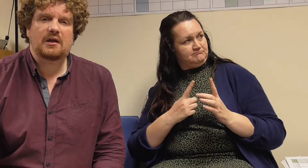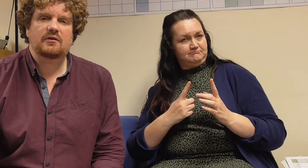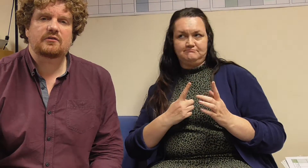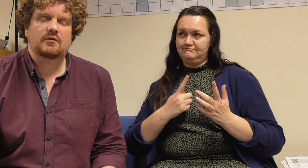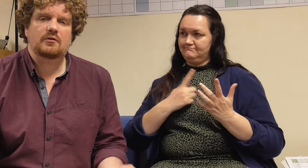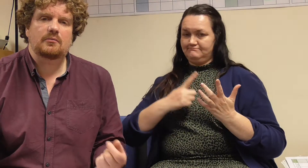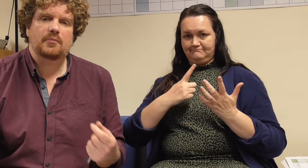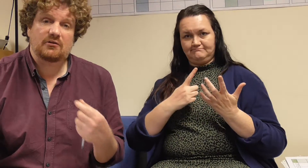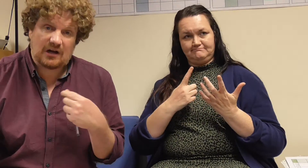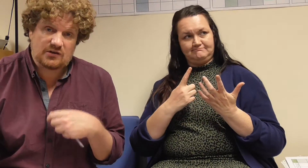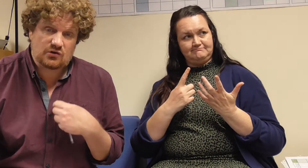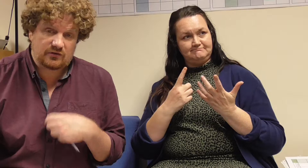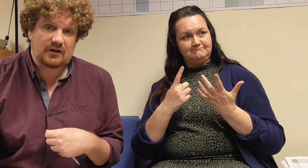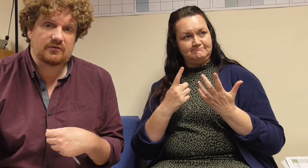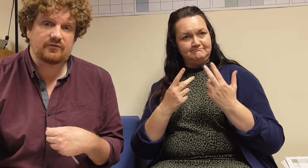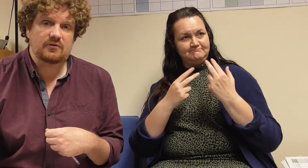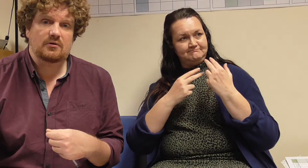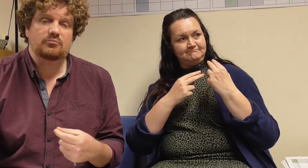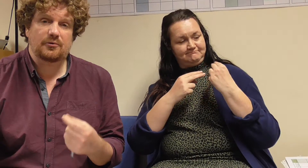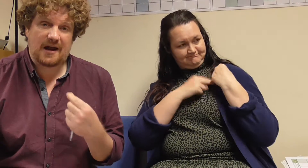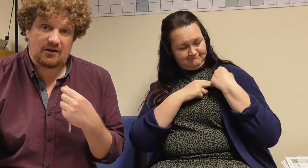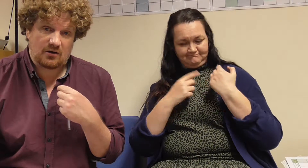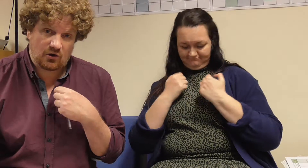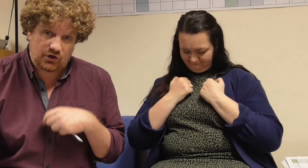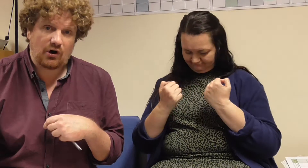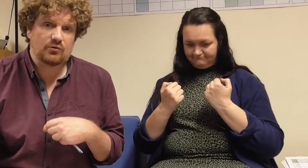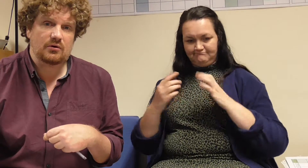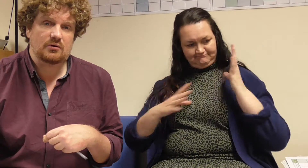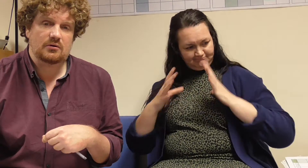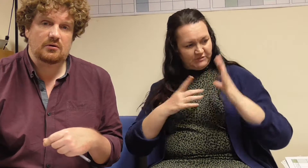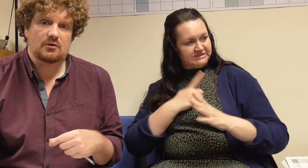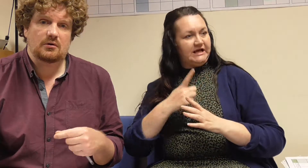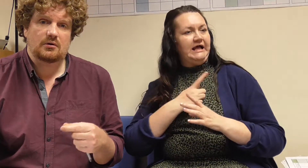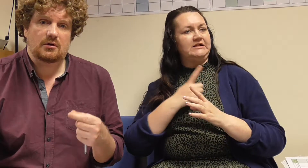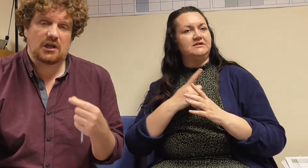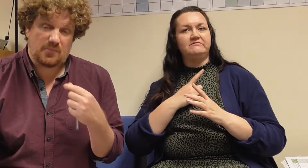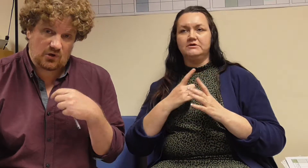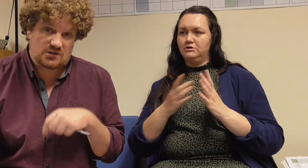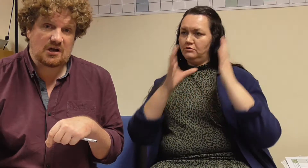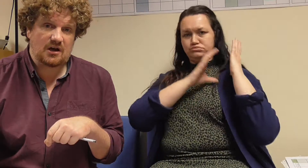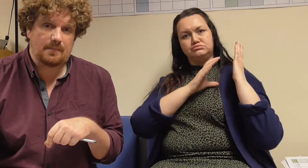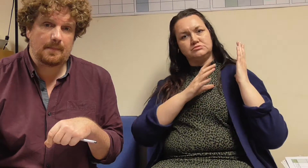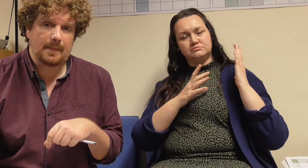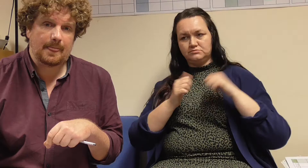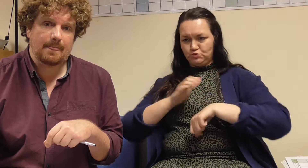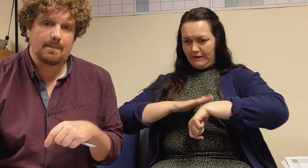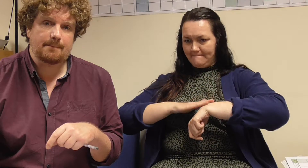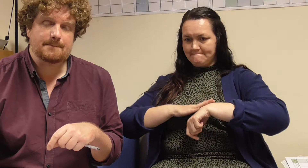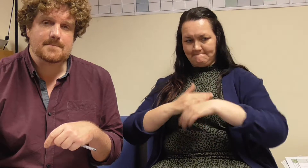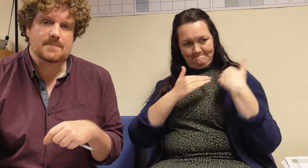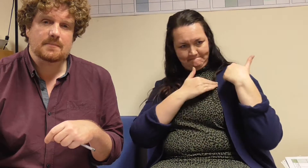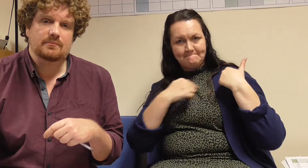Autonomy means being reliant on yourself, preparing on your own, keeping good time,